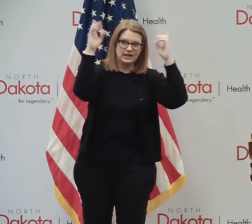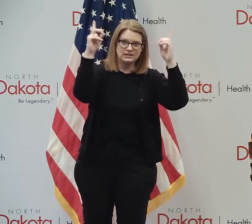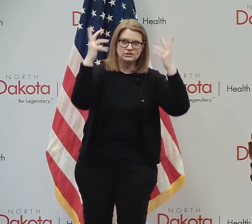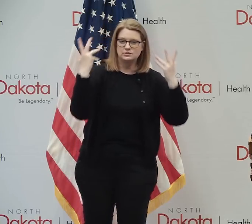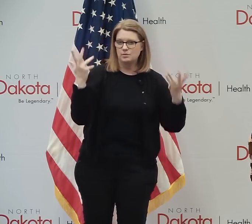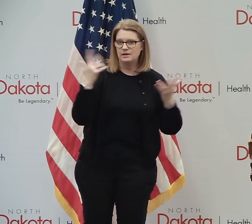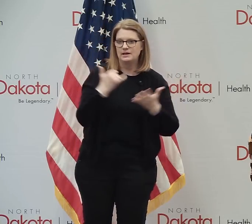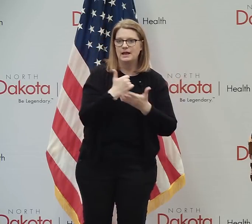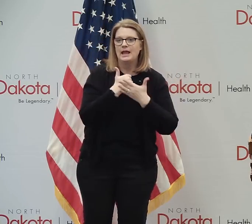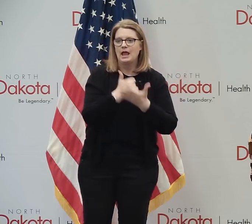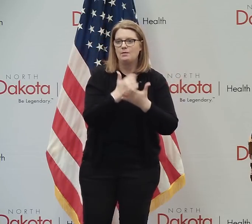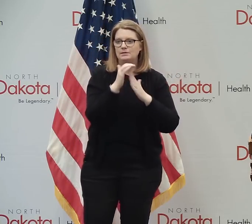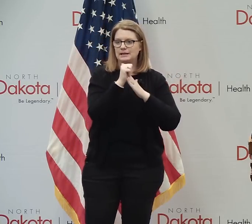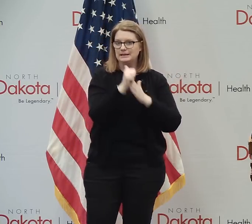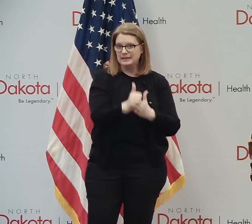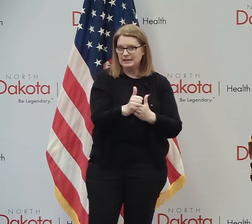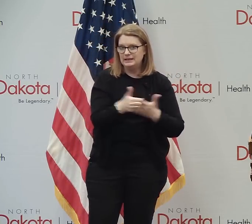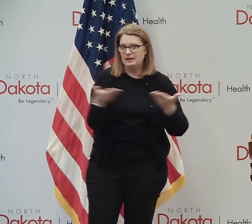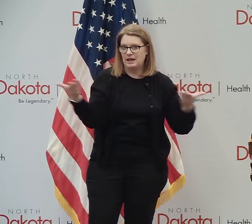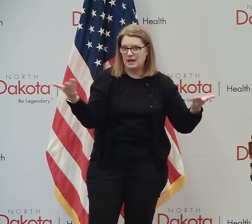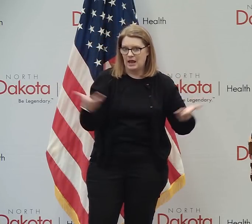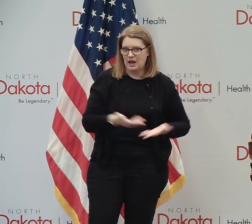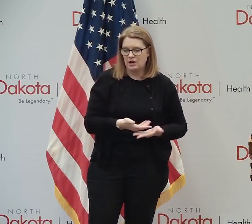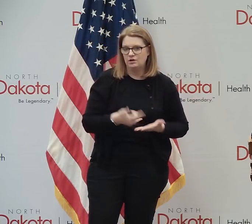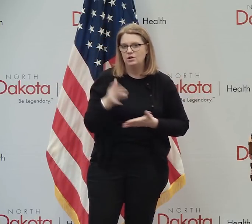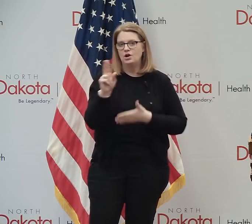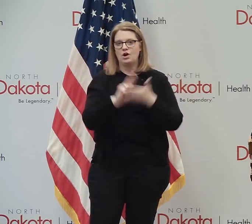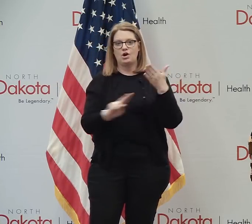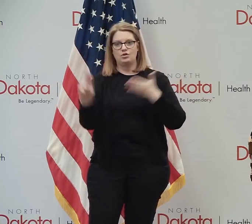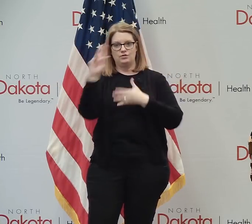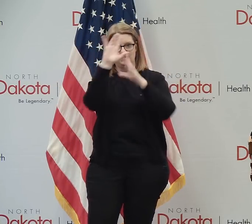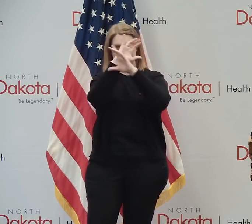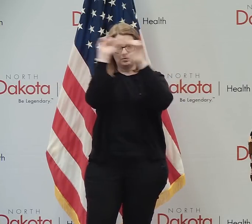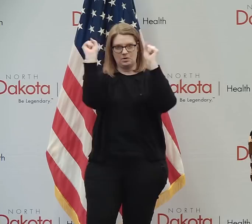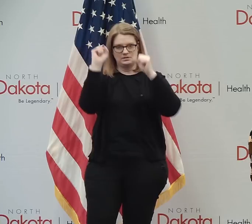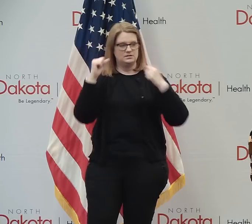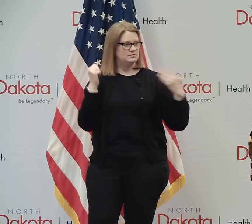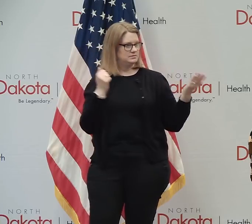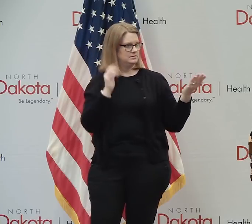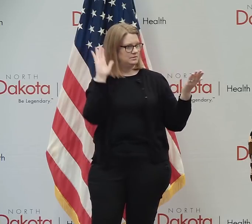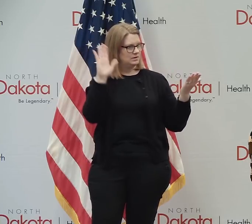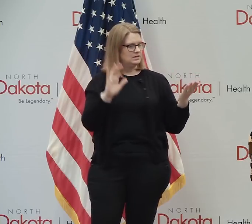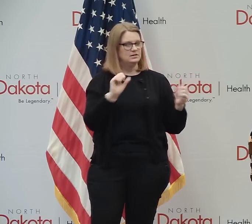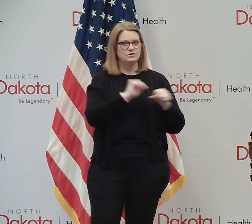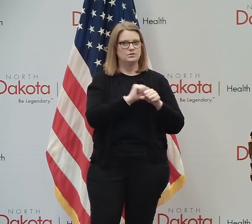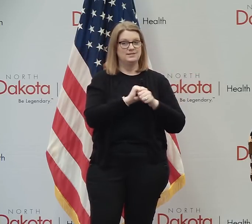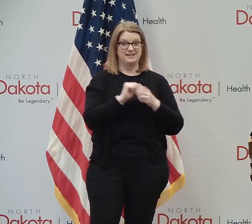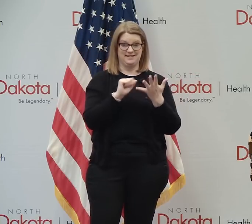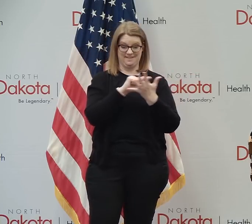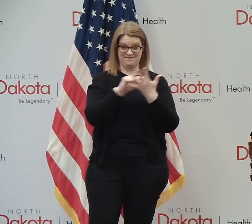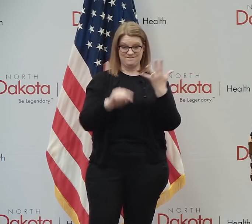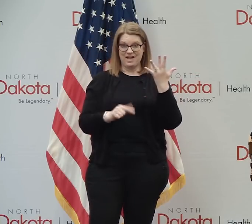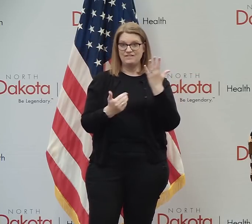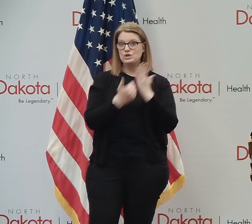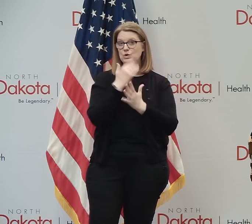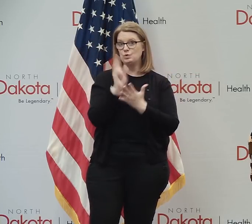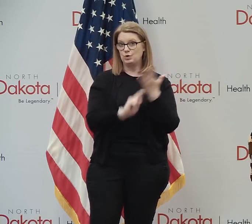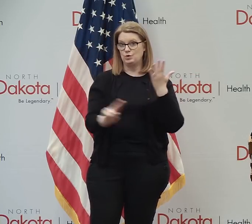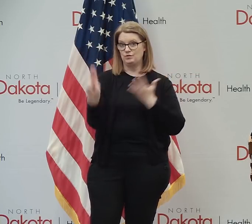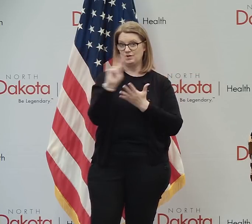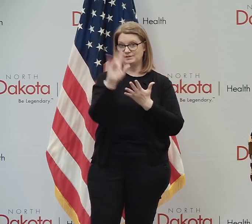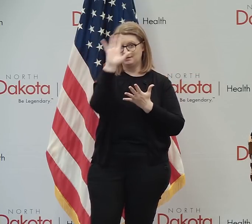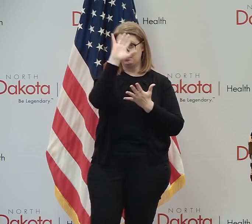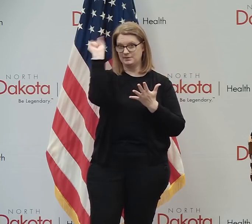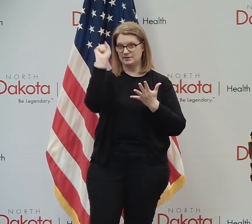is helping to lead, guide, and hire our university presidents. And great work. We've got 5 new university presidents. What an interesting time to